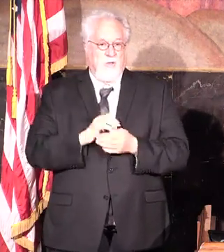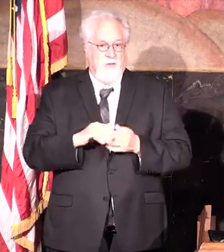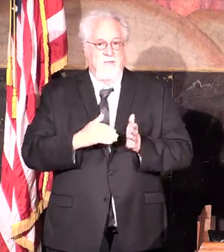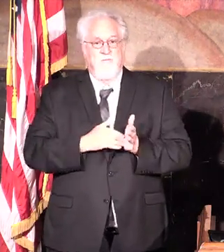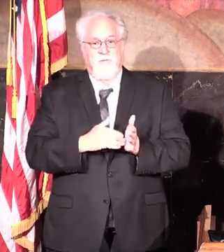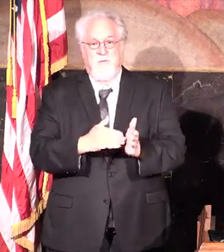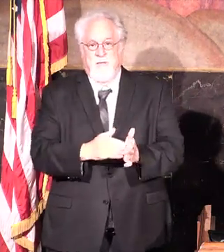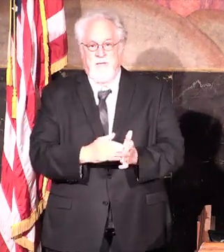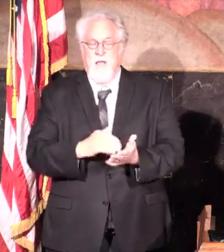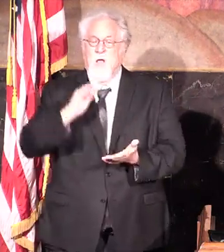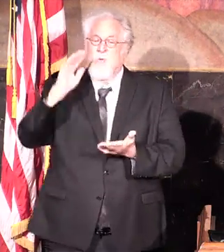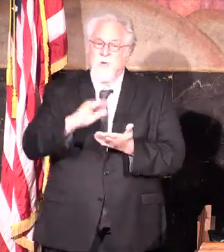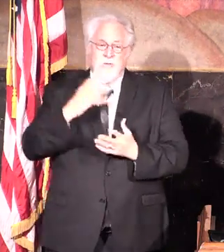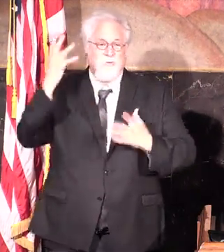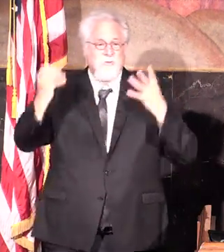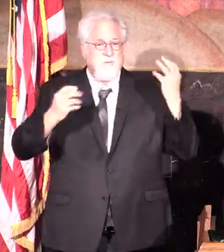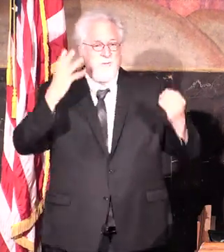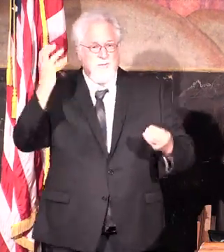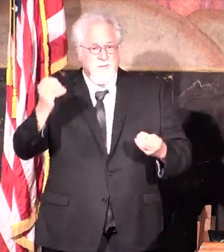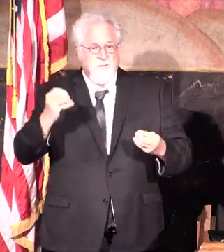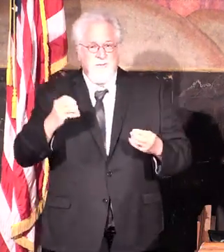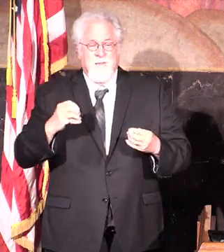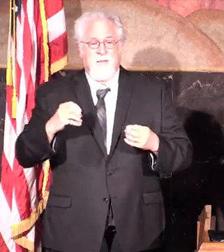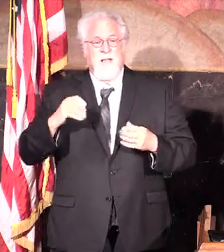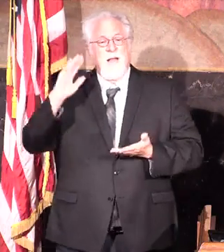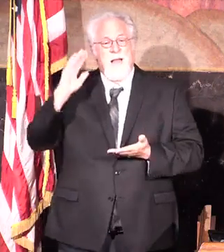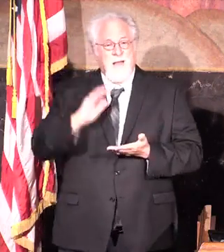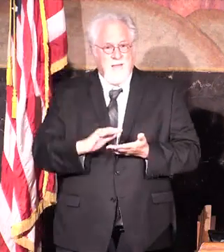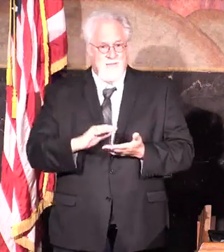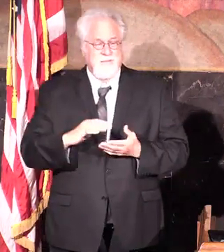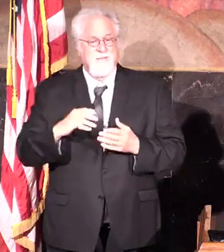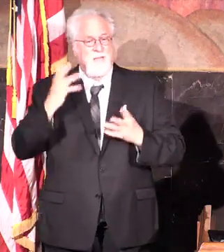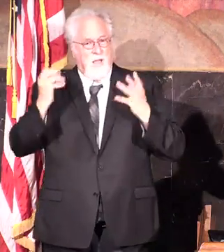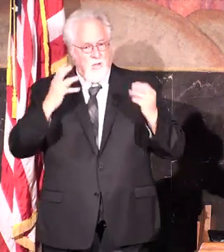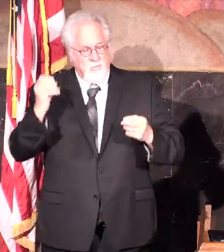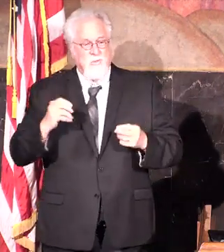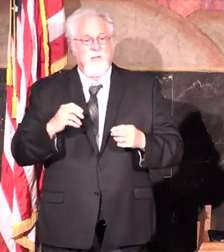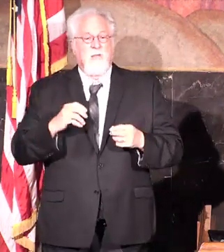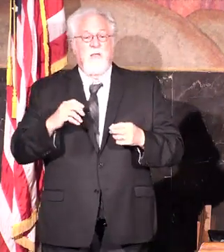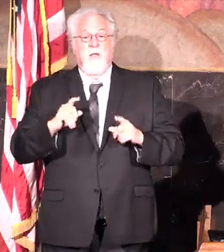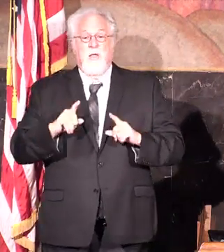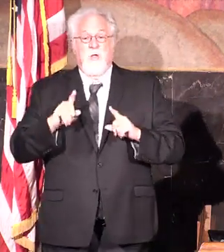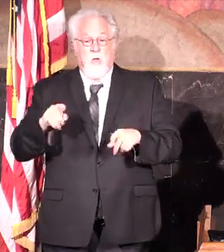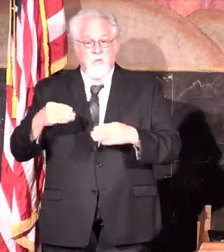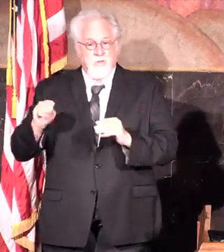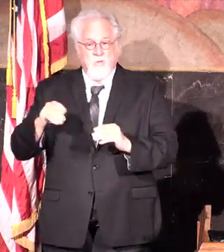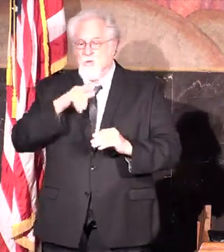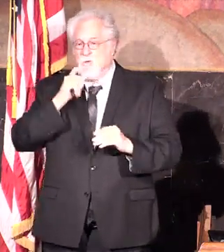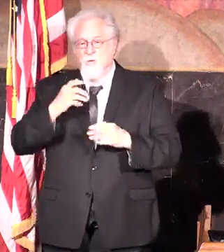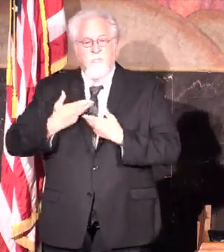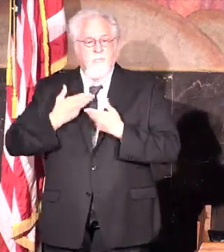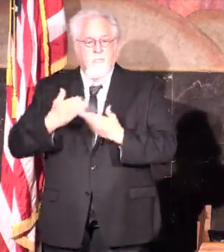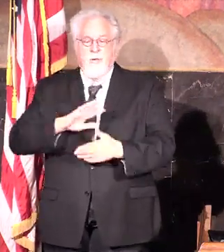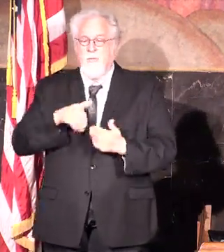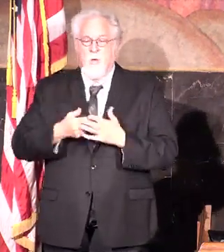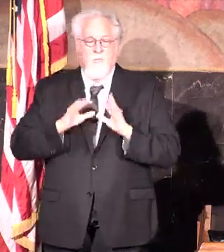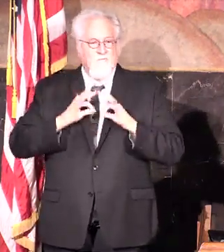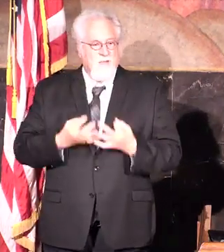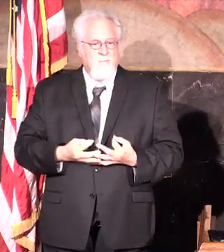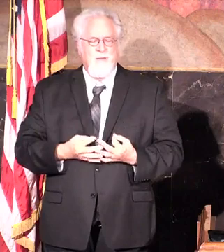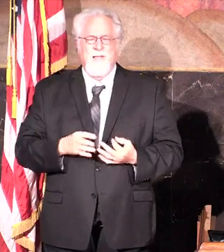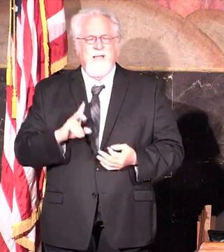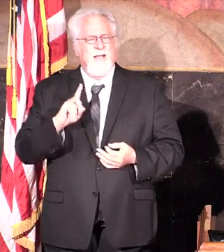frequently. Reduce your activity. Go out of the home less often. And then when you go to the store, you don't need to take the whole family, and